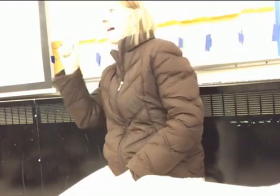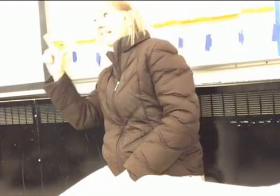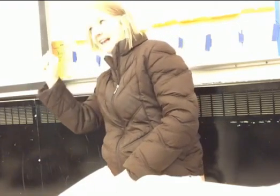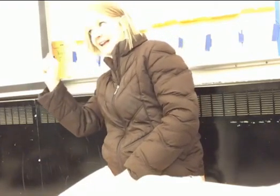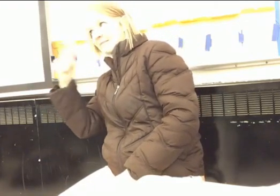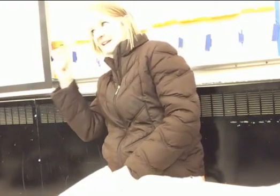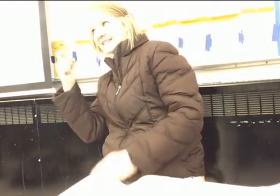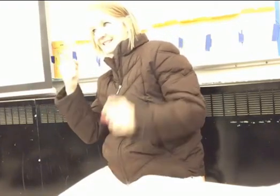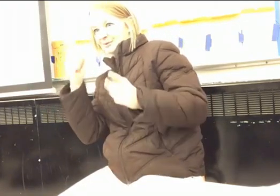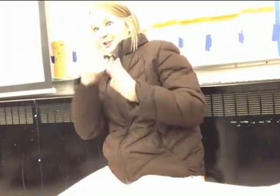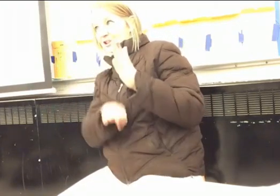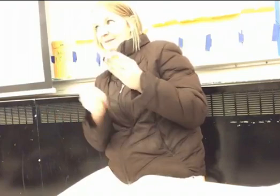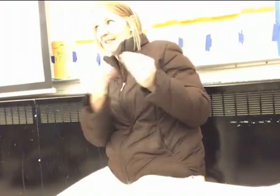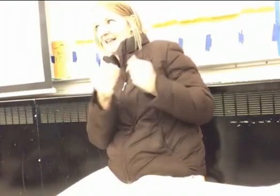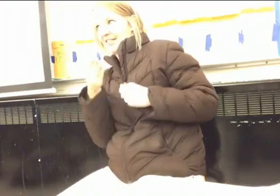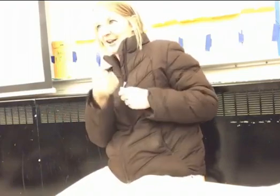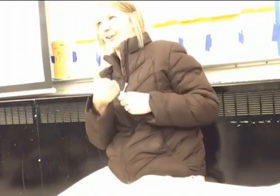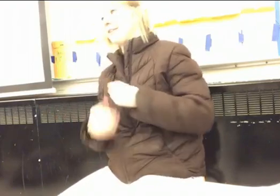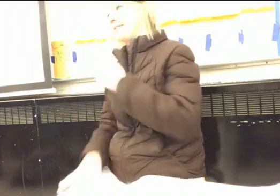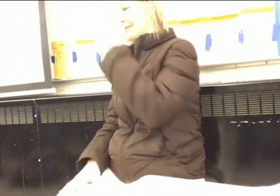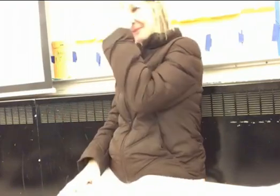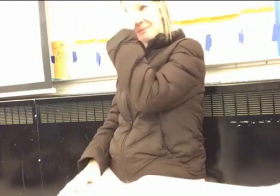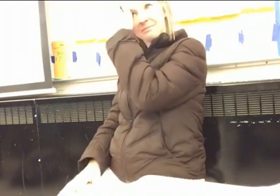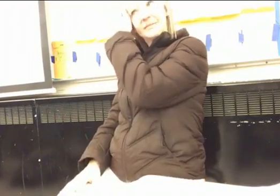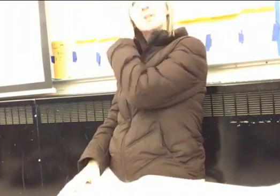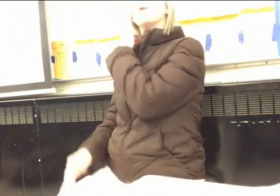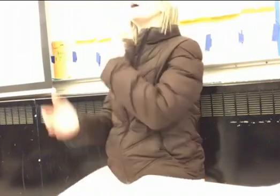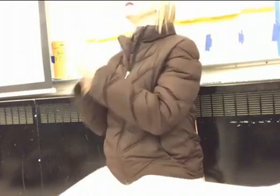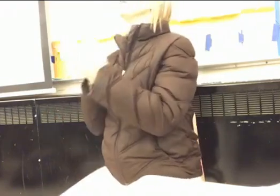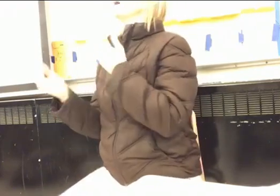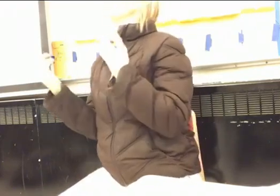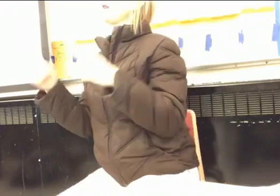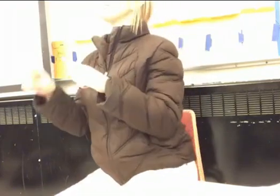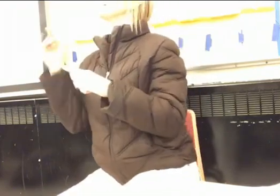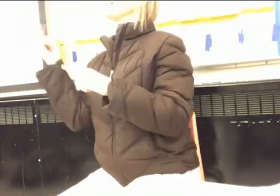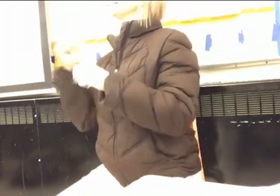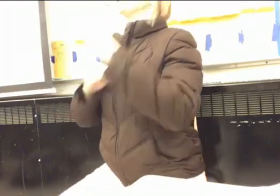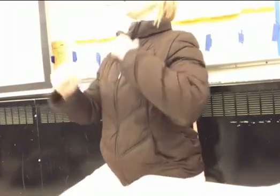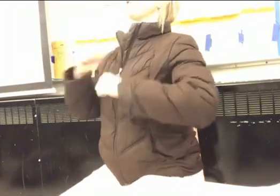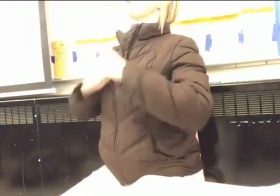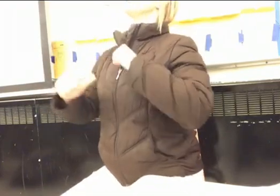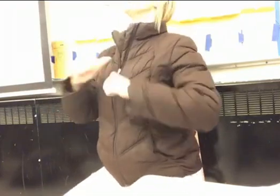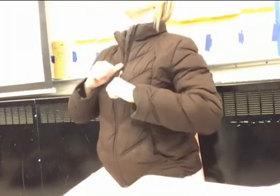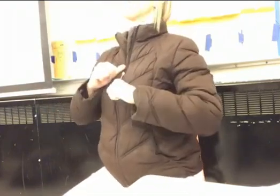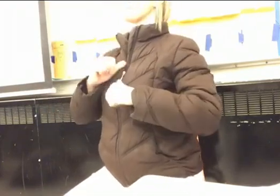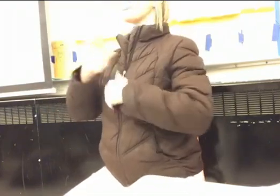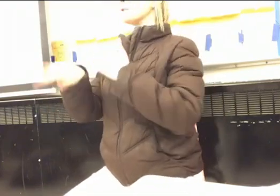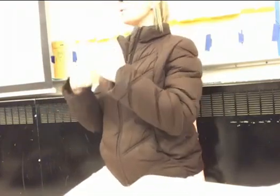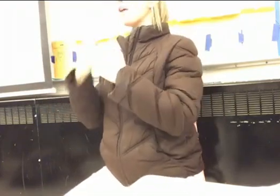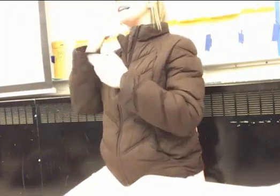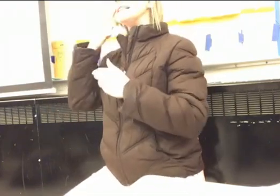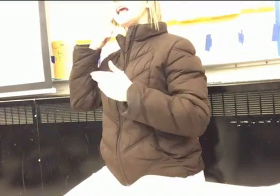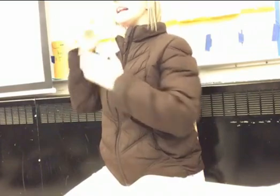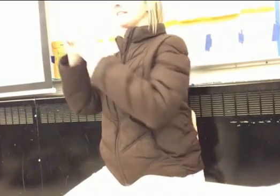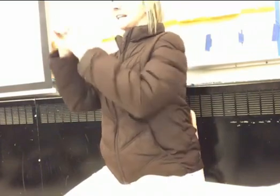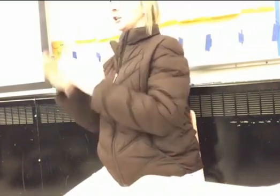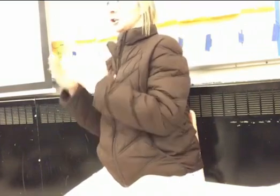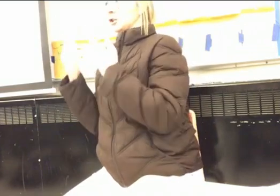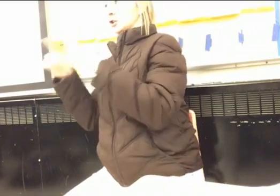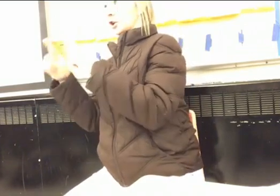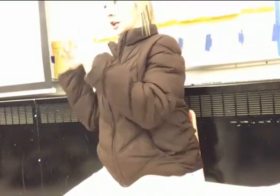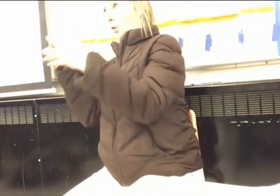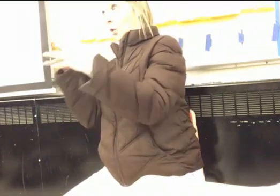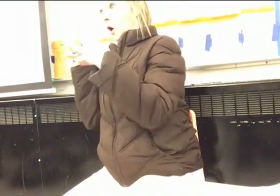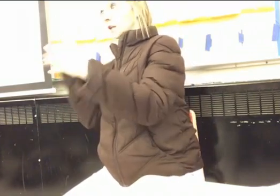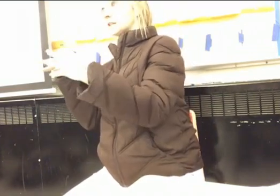So here's what happens at this show, though. You see, all of these native leaders during the Indian